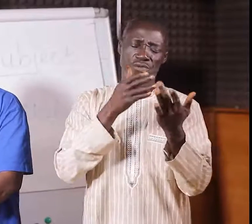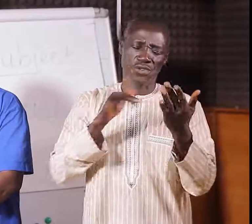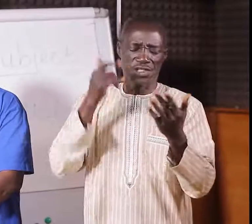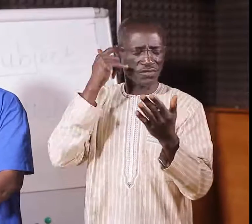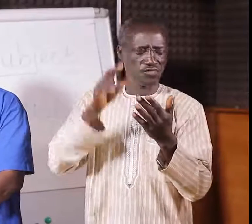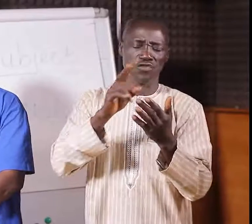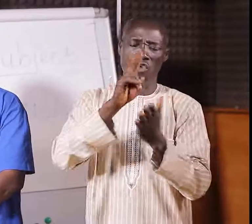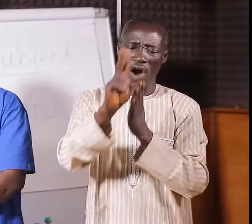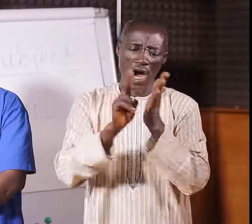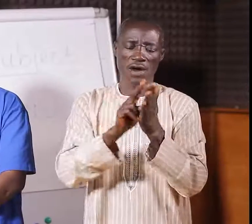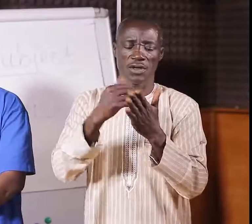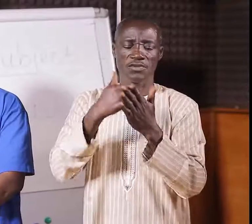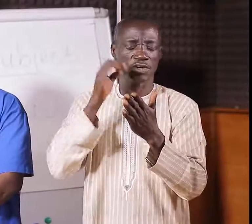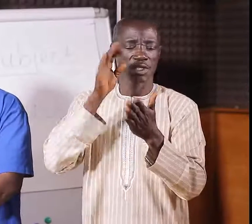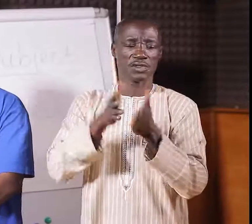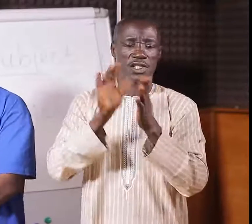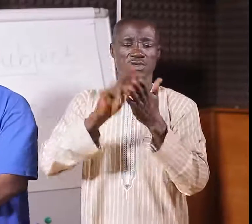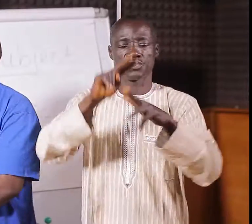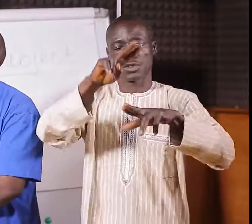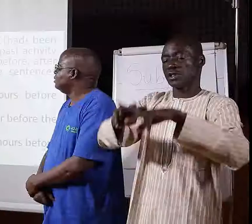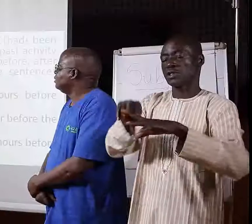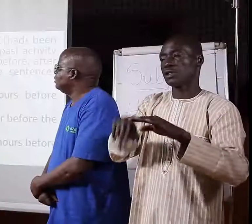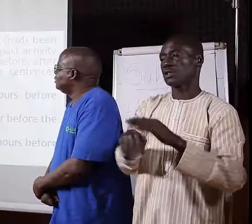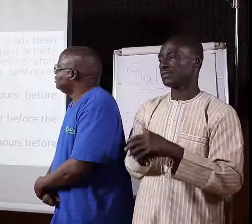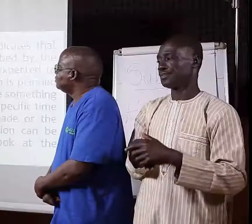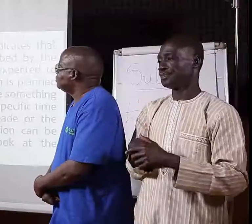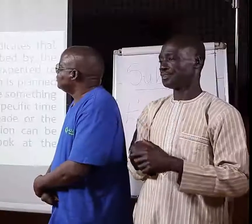hours before he was asked to sit down.